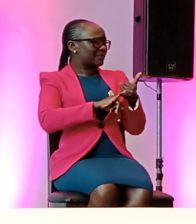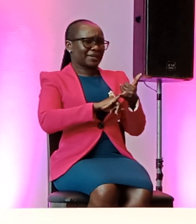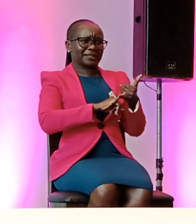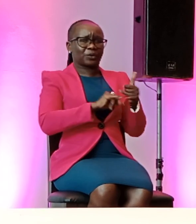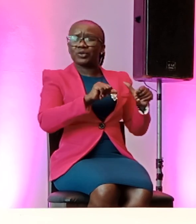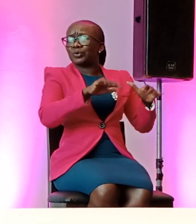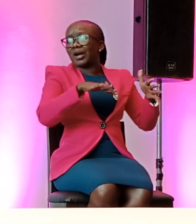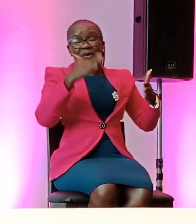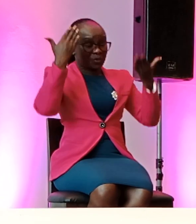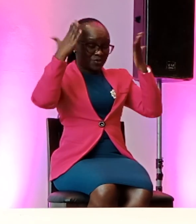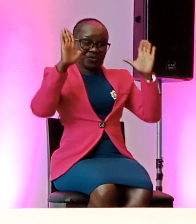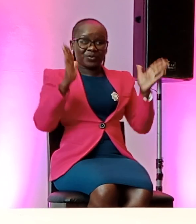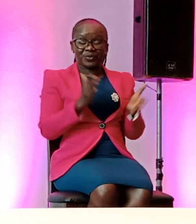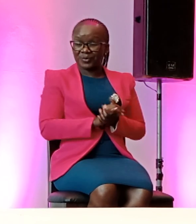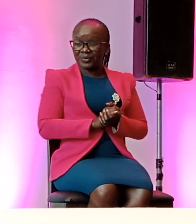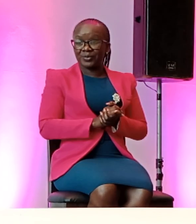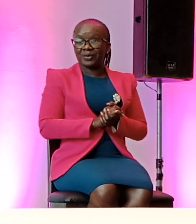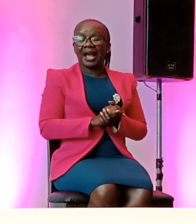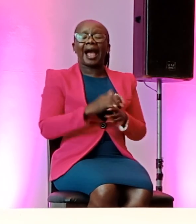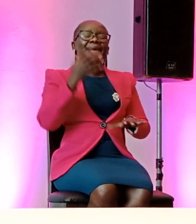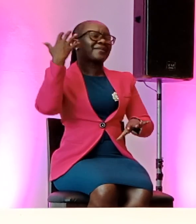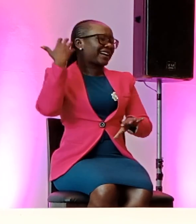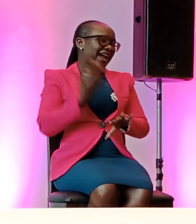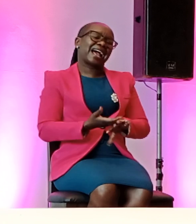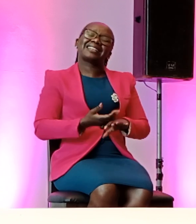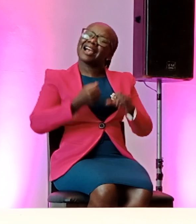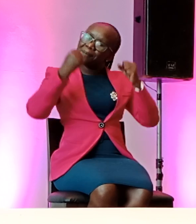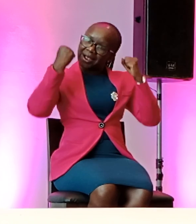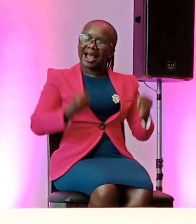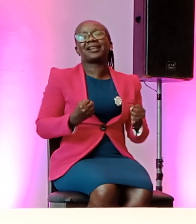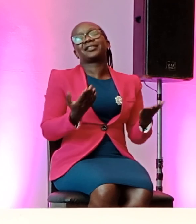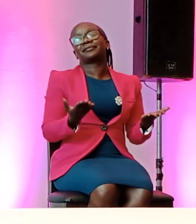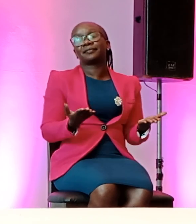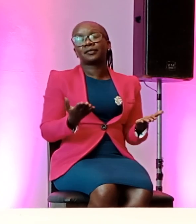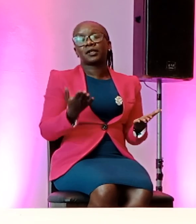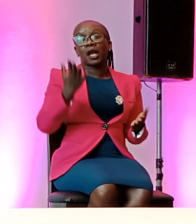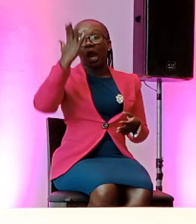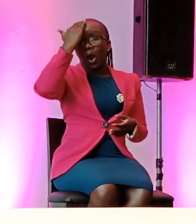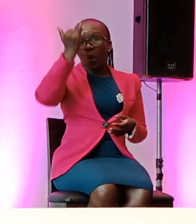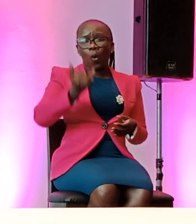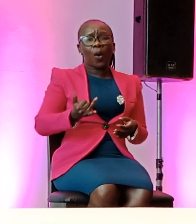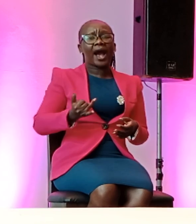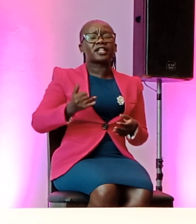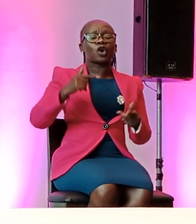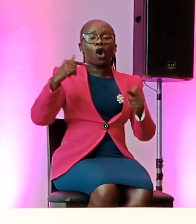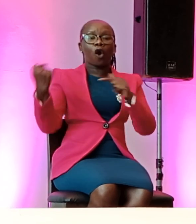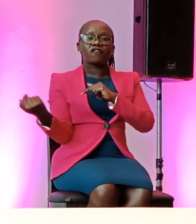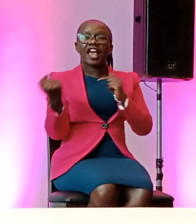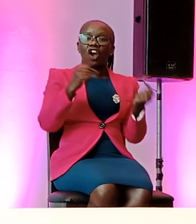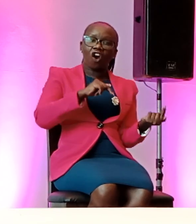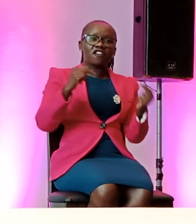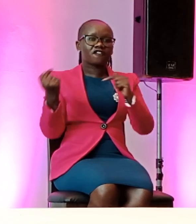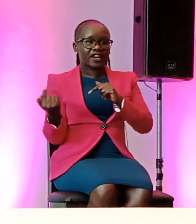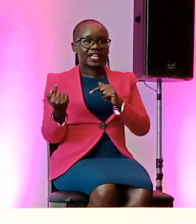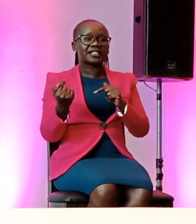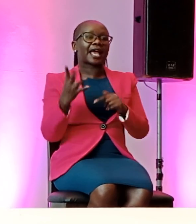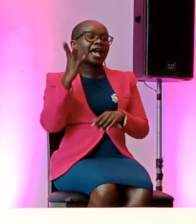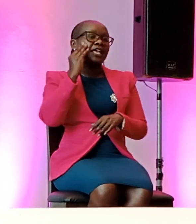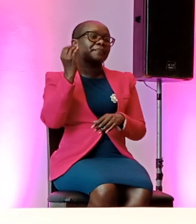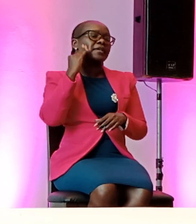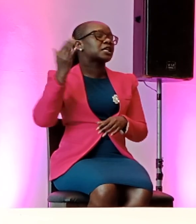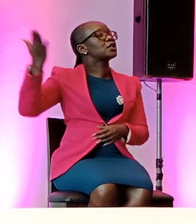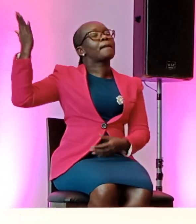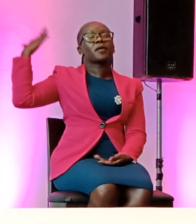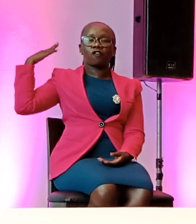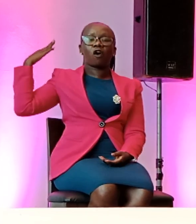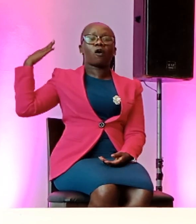me. I'm difficult because of the conflict that I've been through the whole